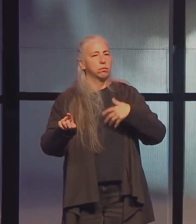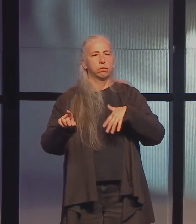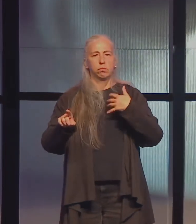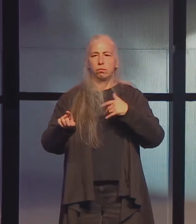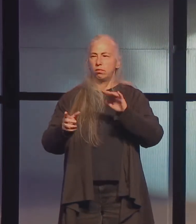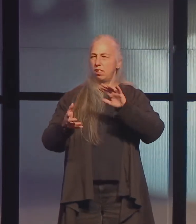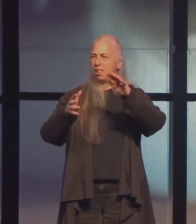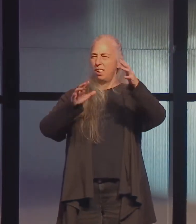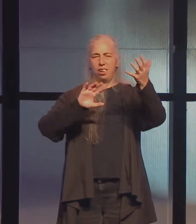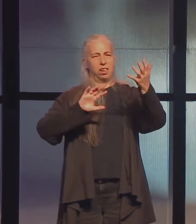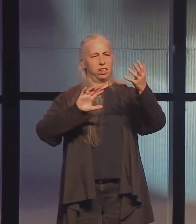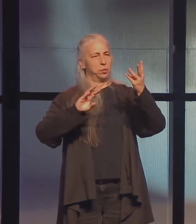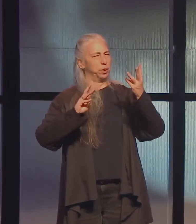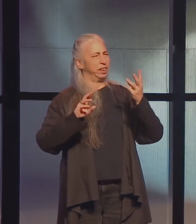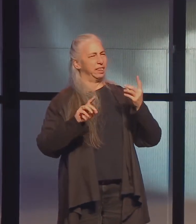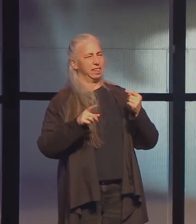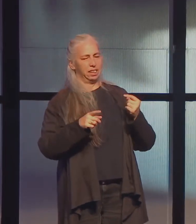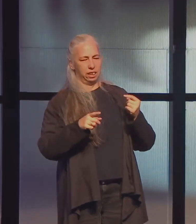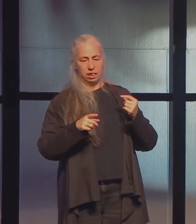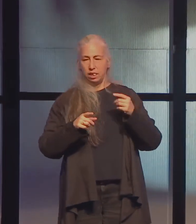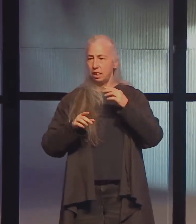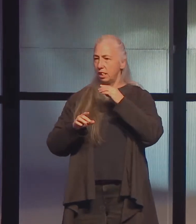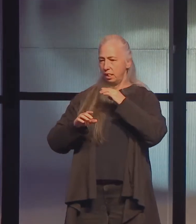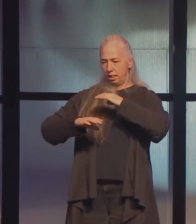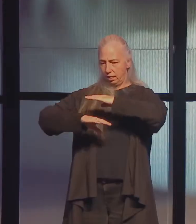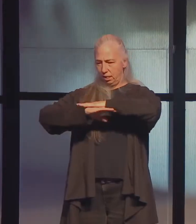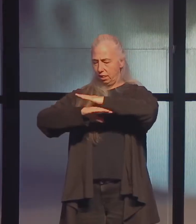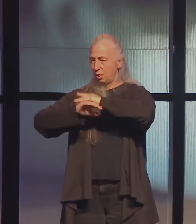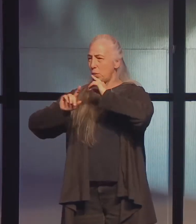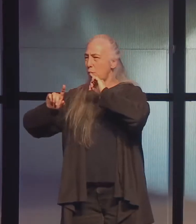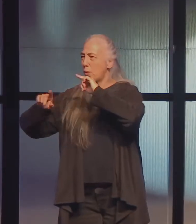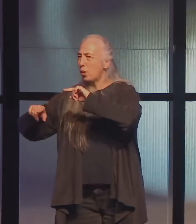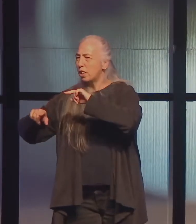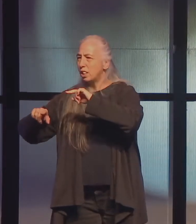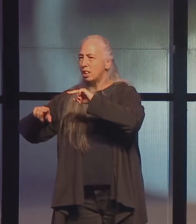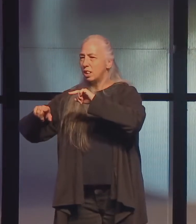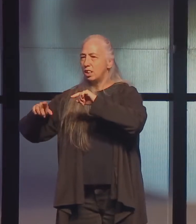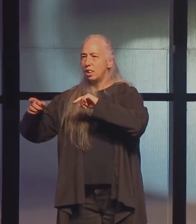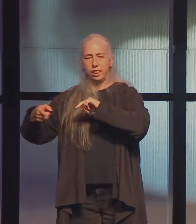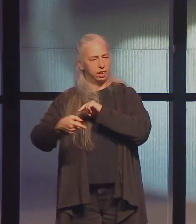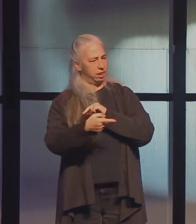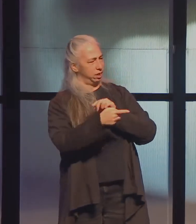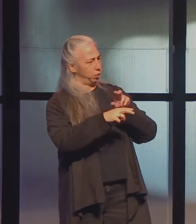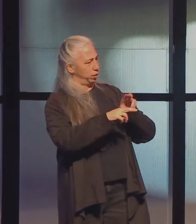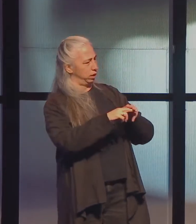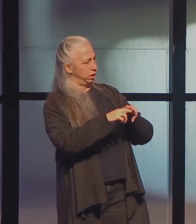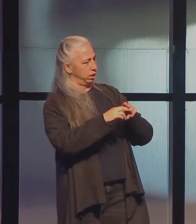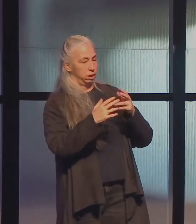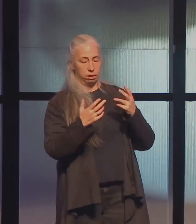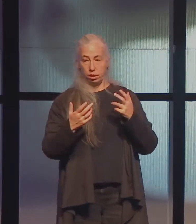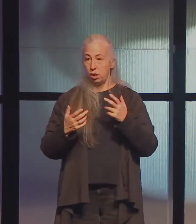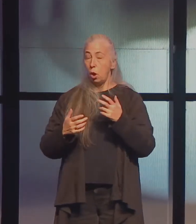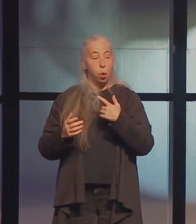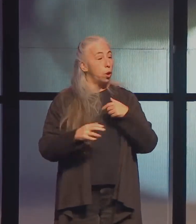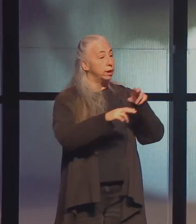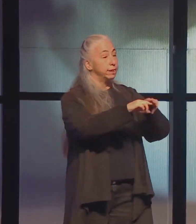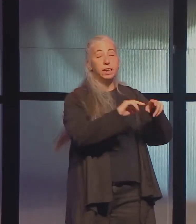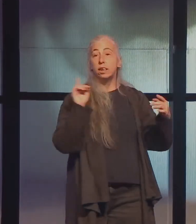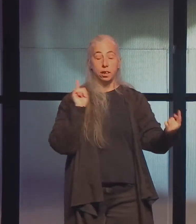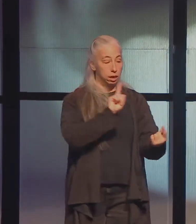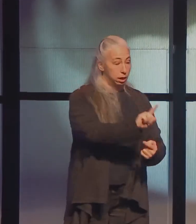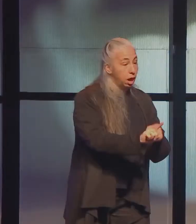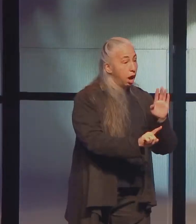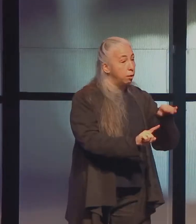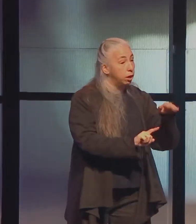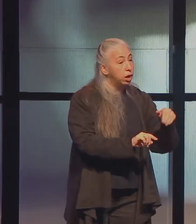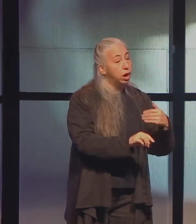order, right? Where like you order at a counter, but the counter's like in the back. Or you sit down and then they come and they tell you about things and then